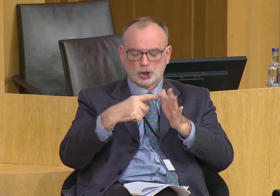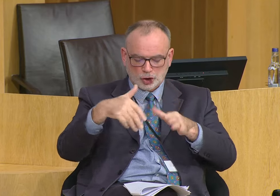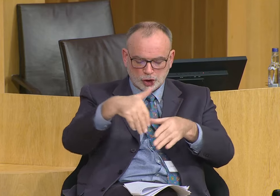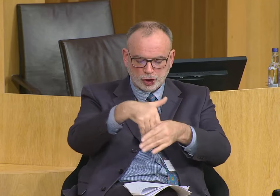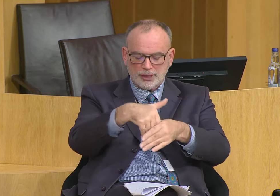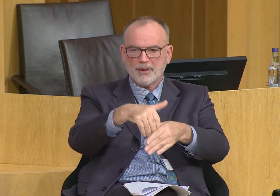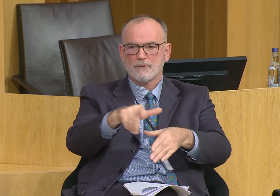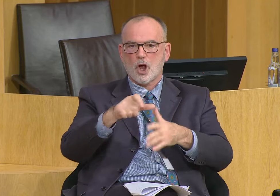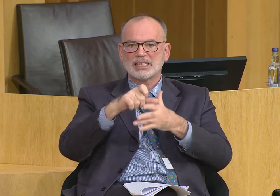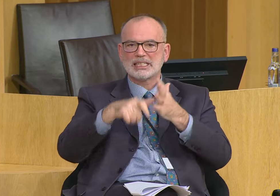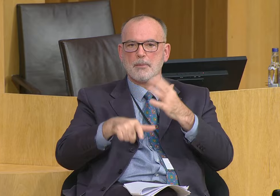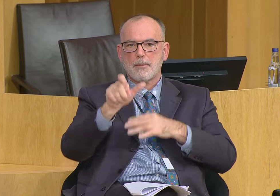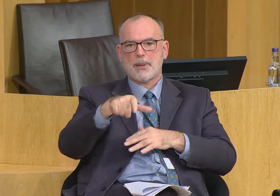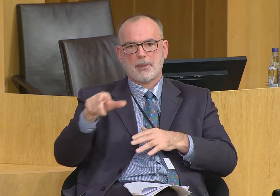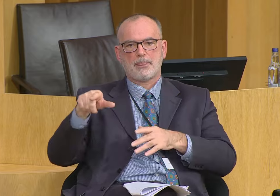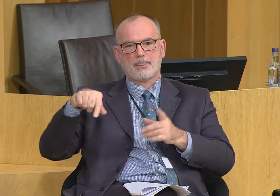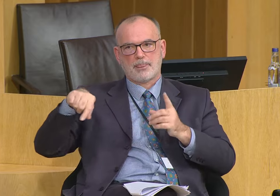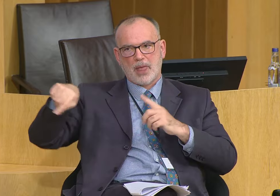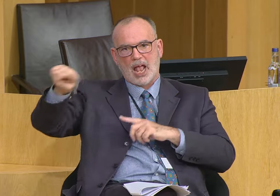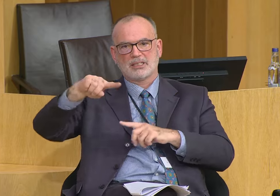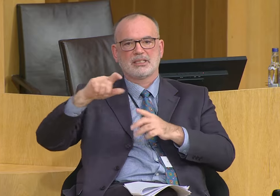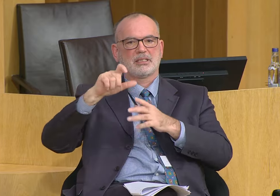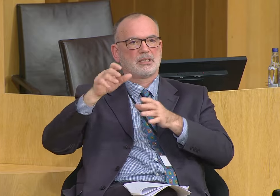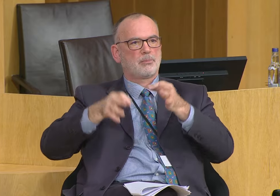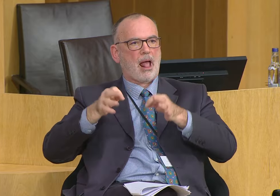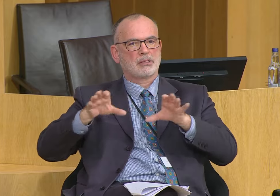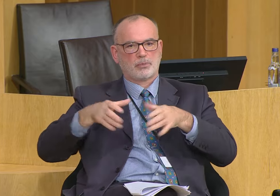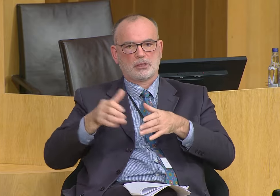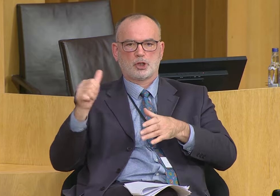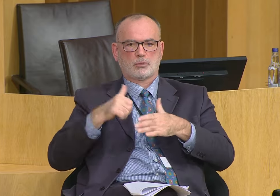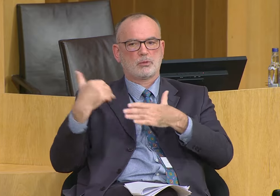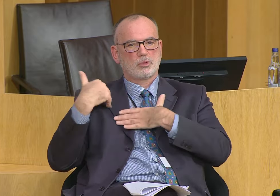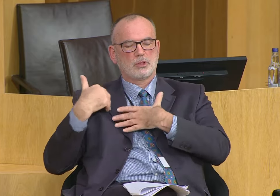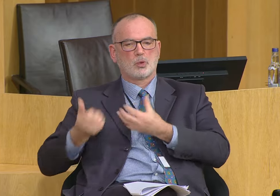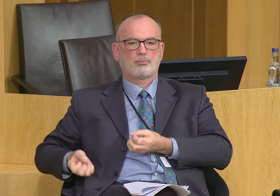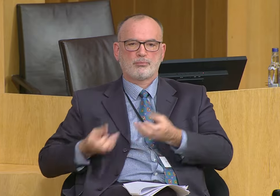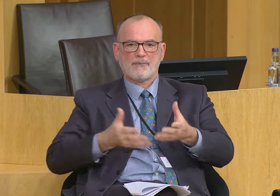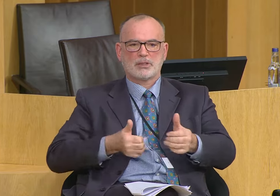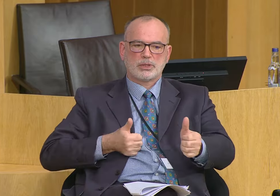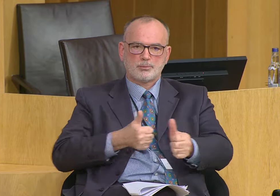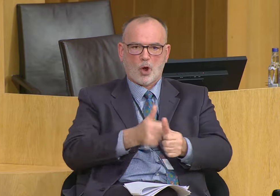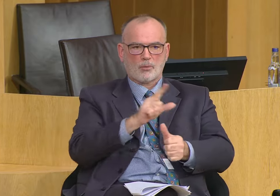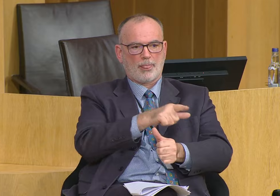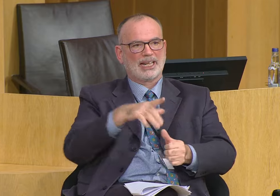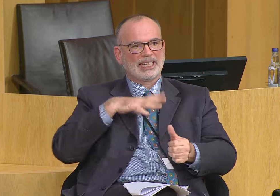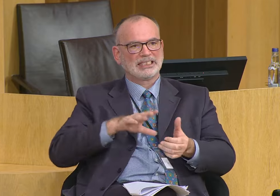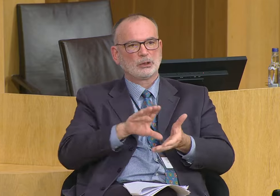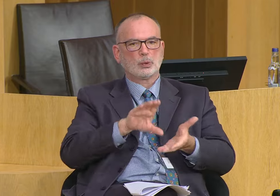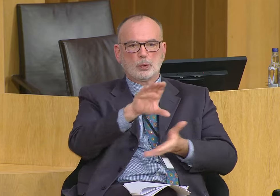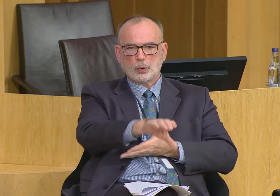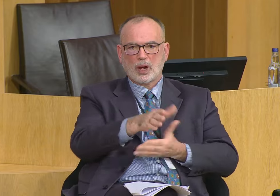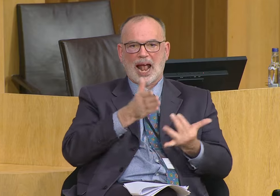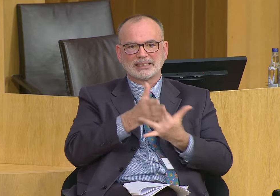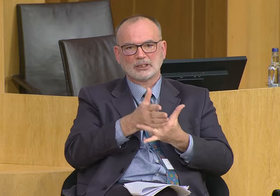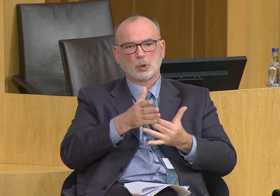partnerships to all be involved with disabled people. That is what we're looking for. That is a political party that we should be responsible for and